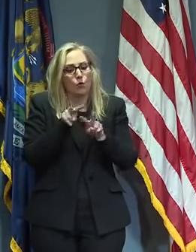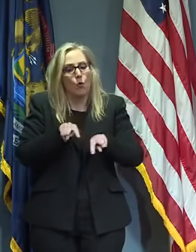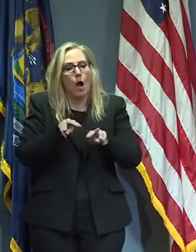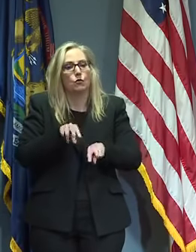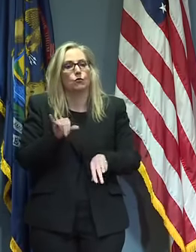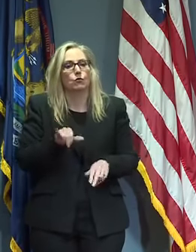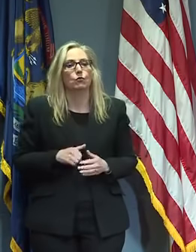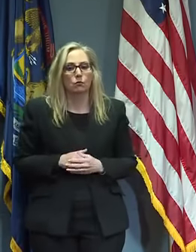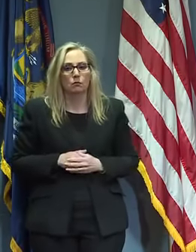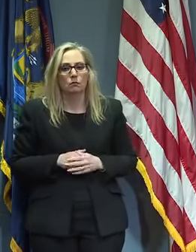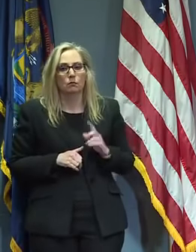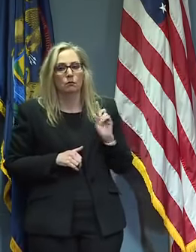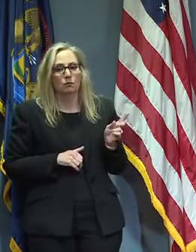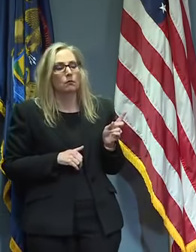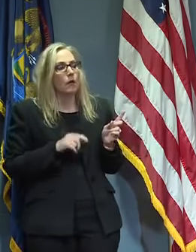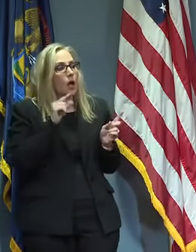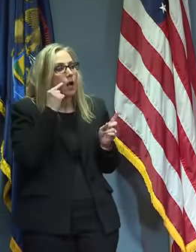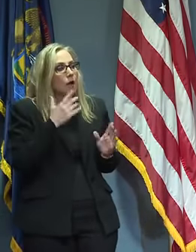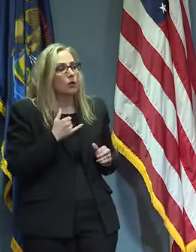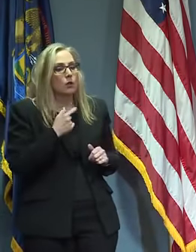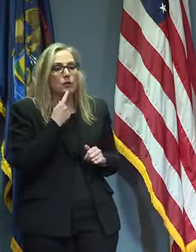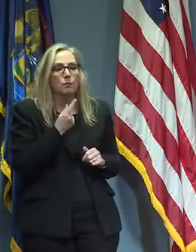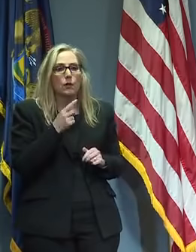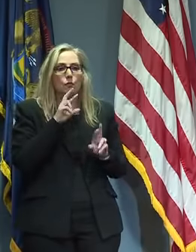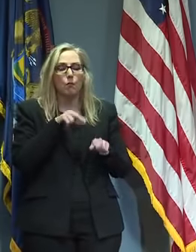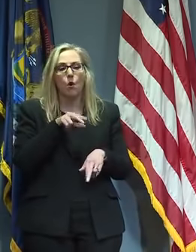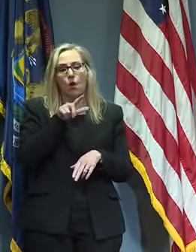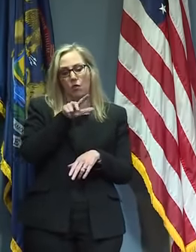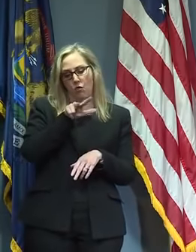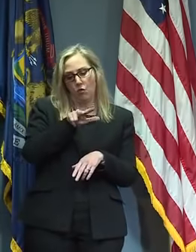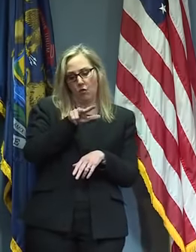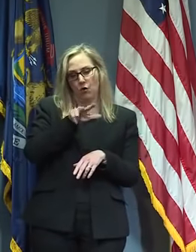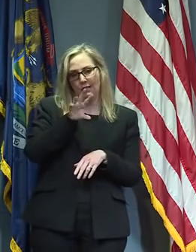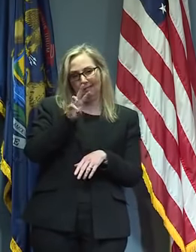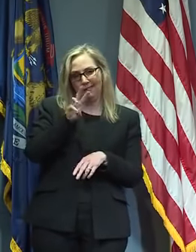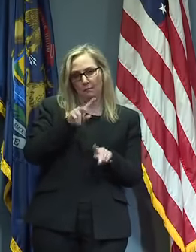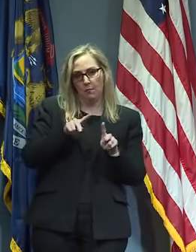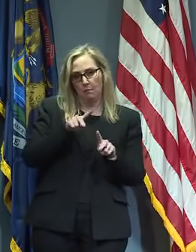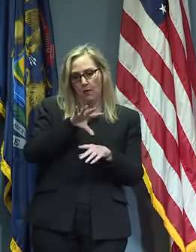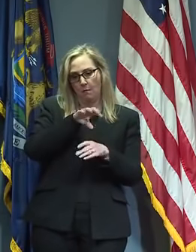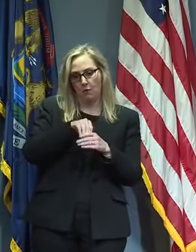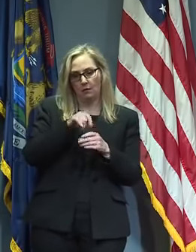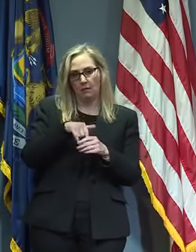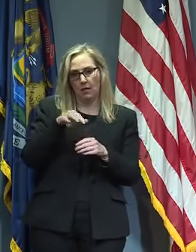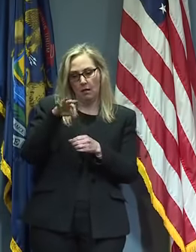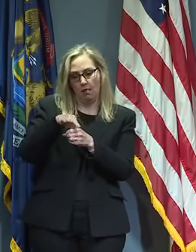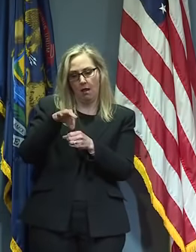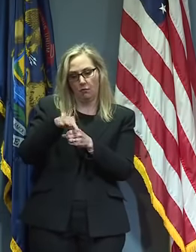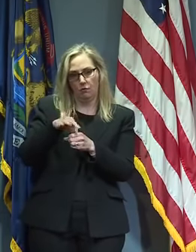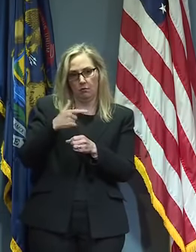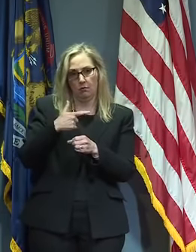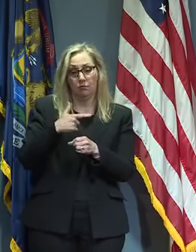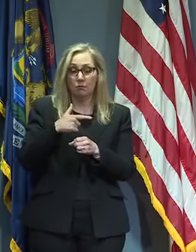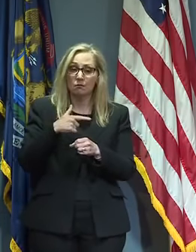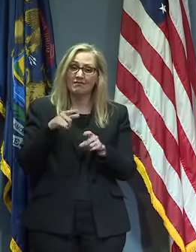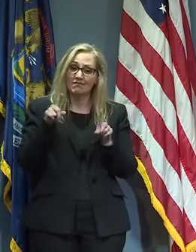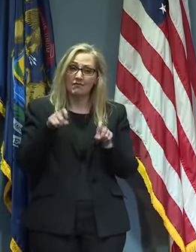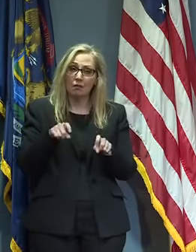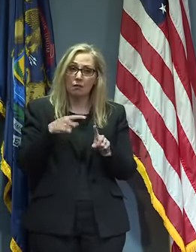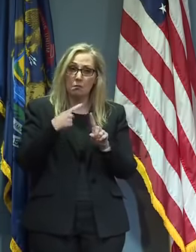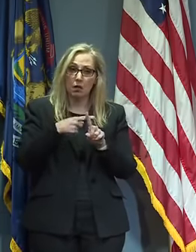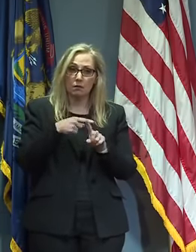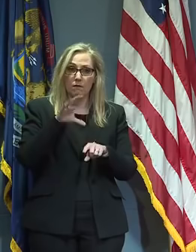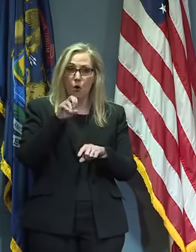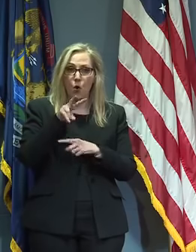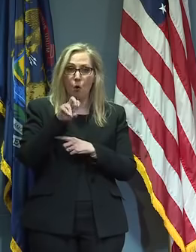Governor, it's been reported that 36 people in Wisconsin who participated in their election have been tested positive for COVID-19.